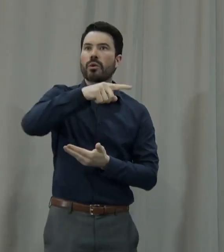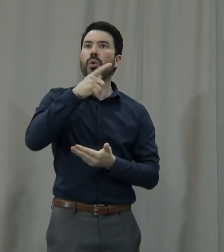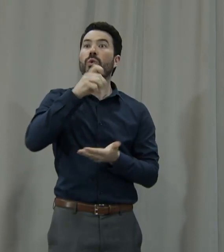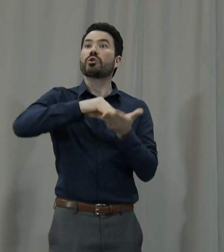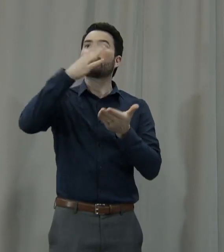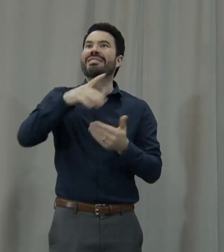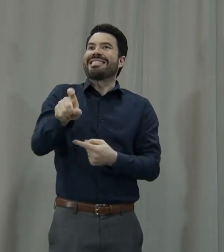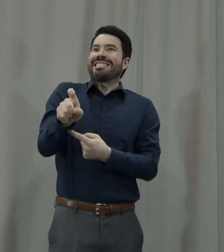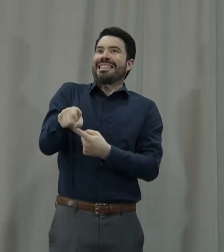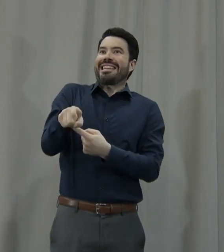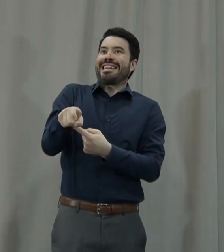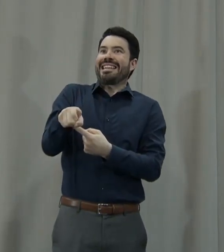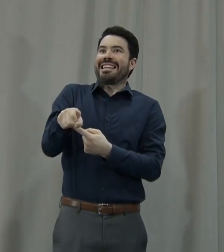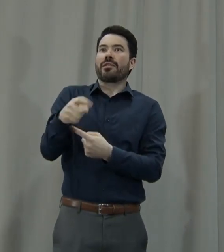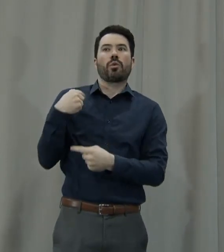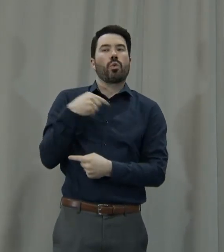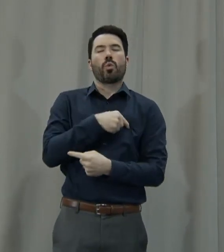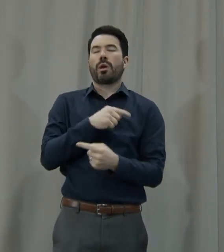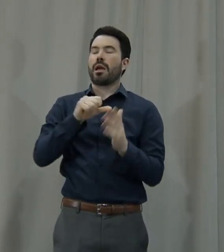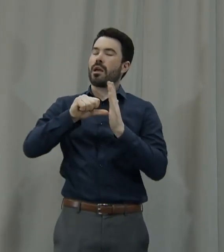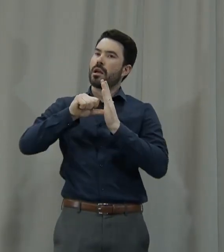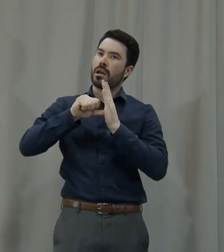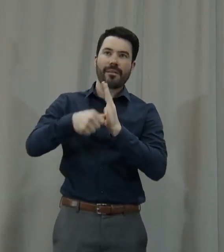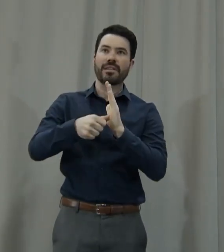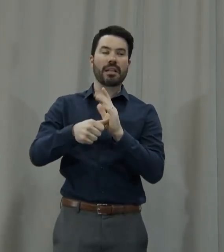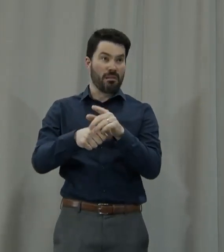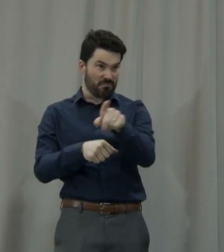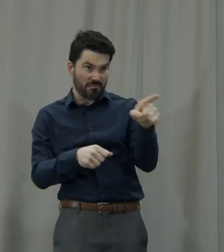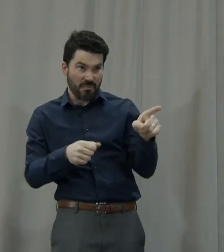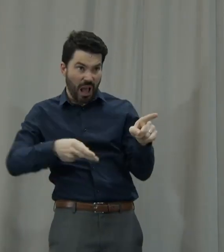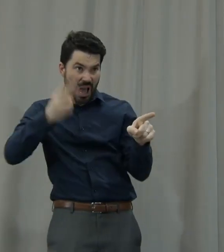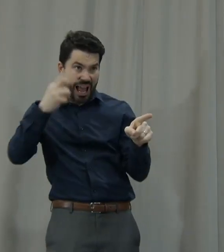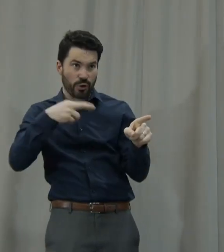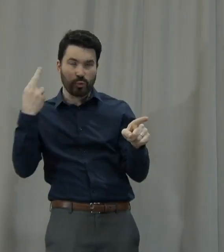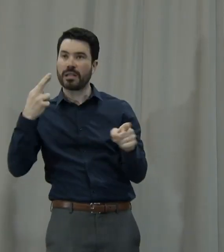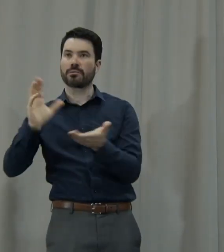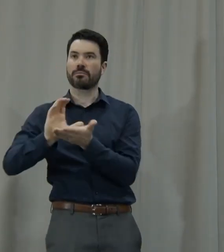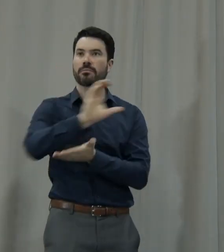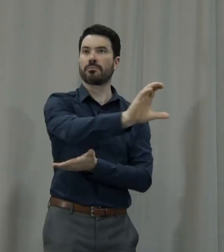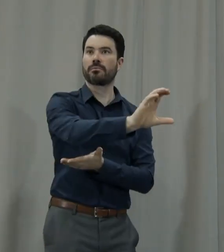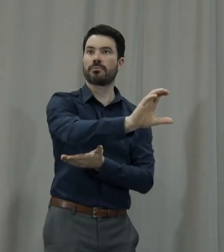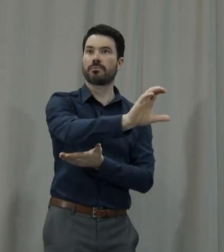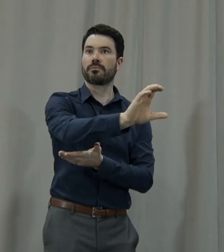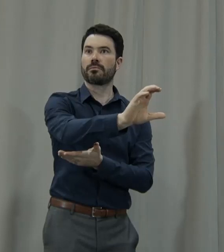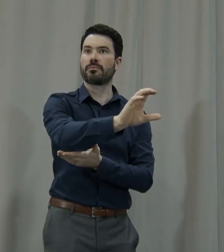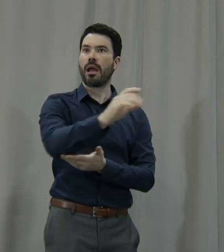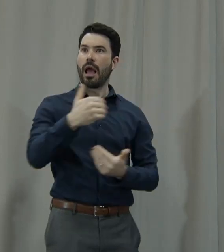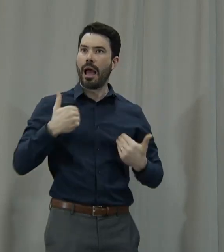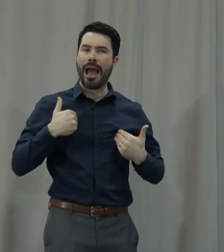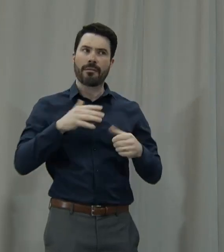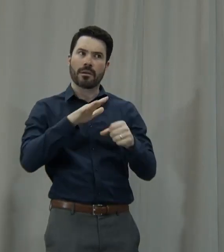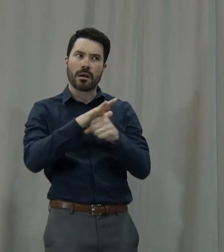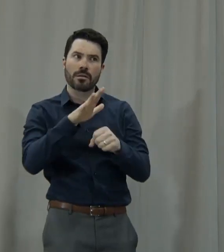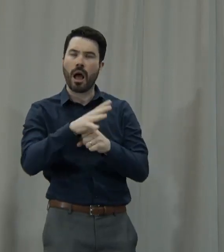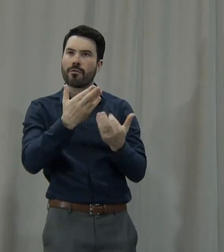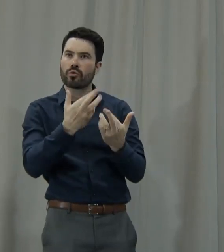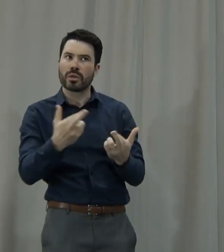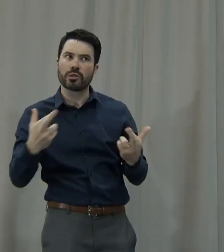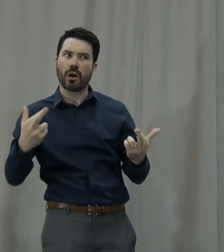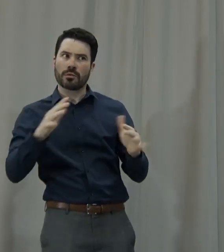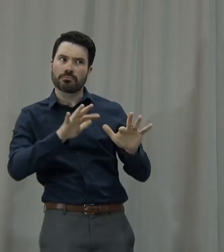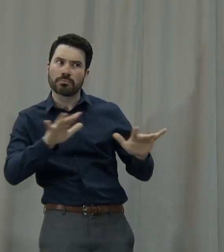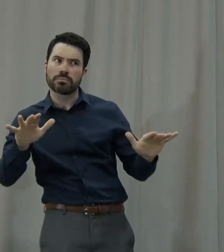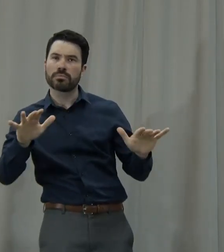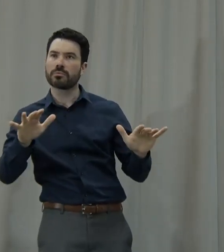put a lot of emphasis on focusing on high-risk students and making sure that adequate resources are provided to drive